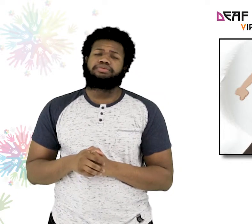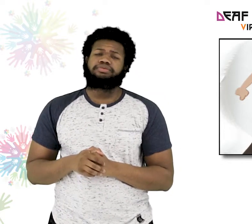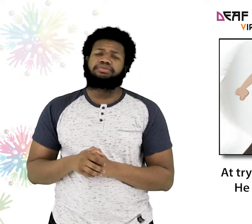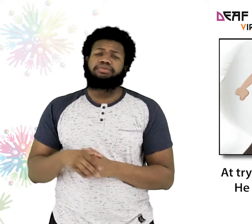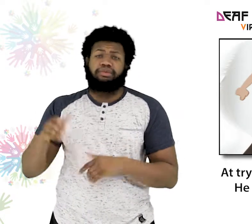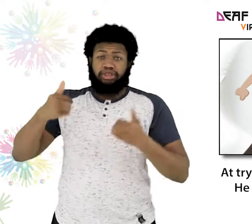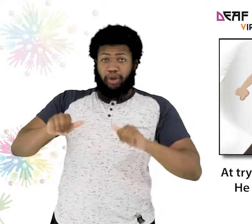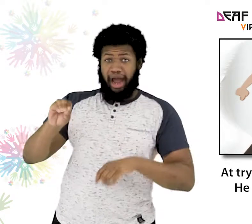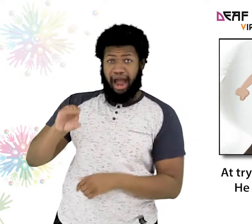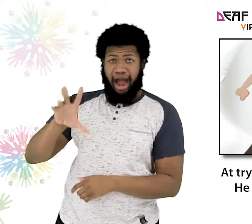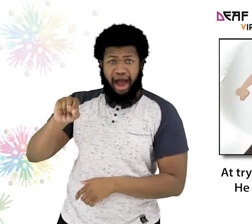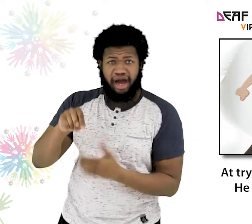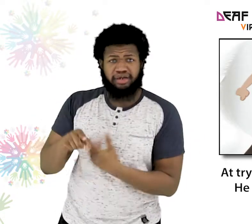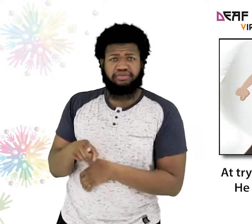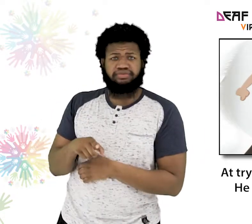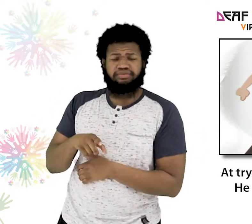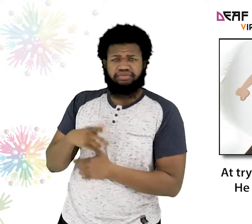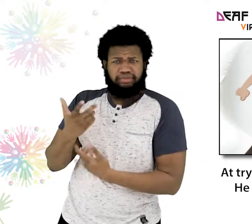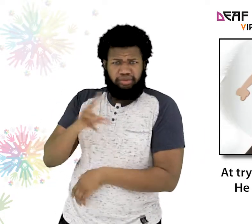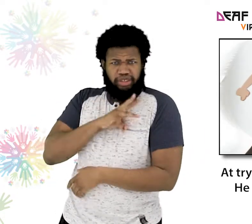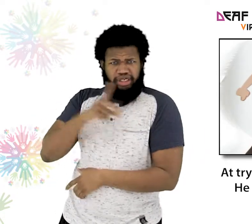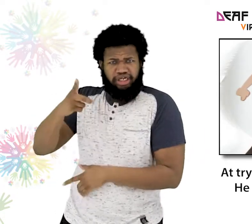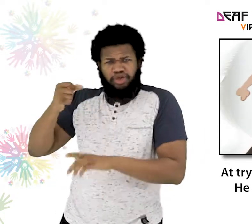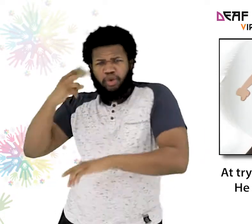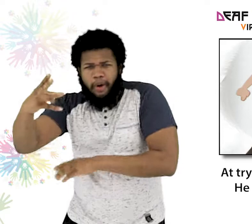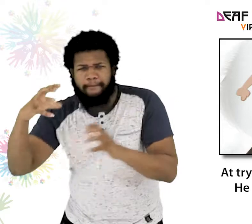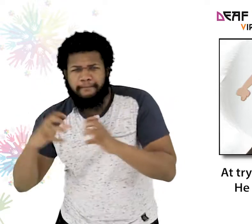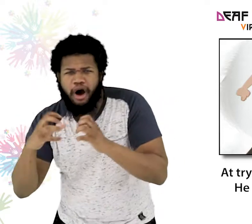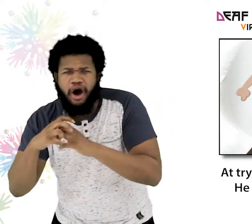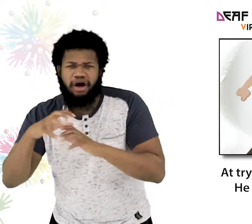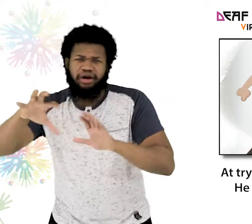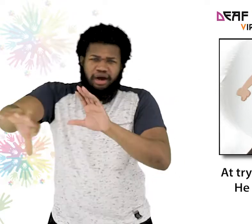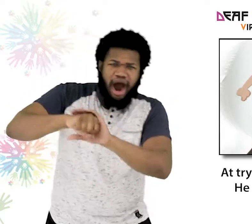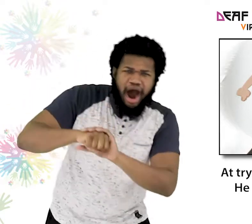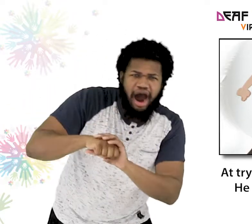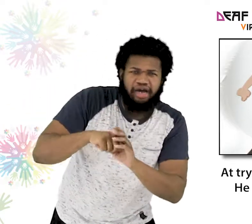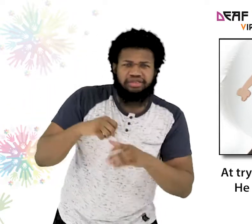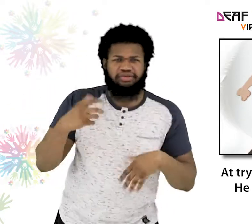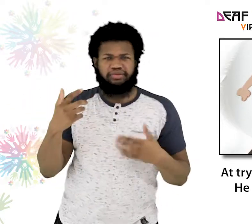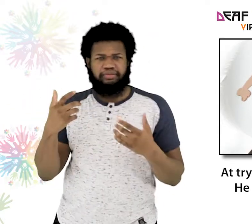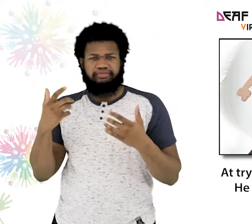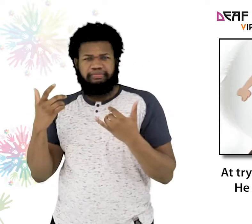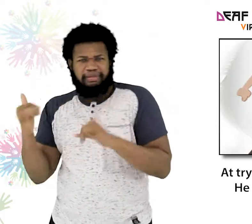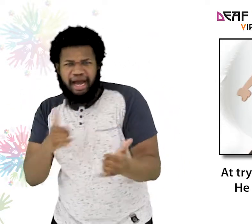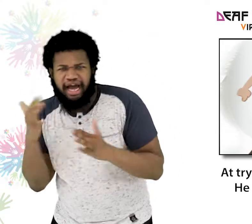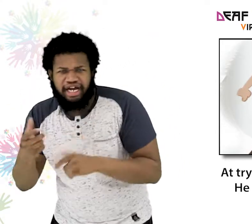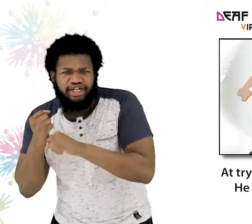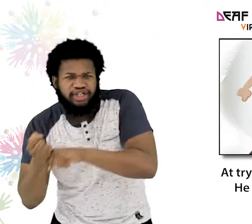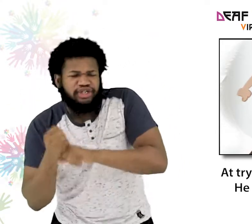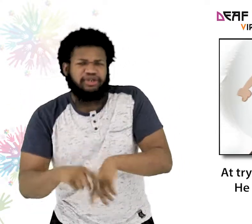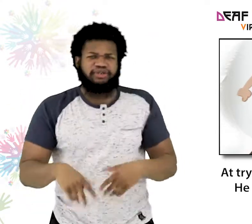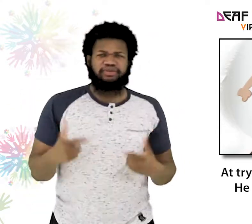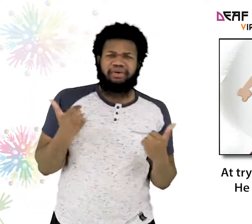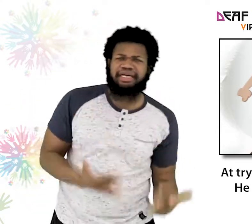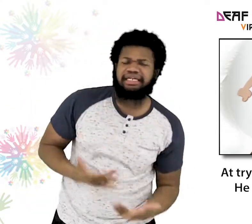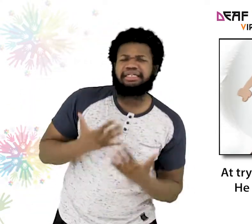At tryouts, he threw the ball. Caught it. He batted. He waited.